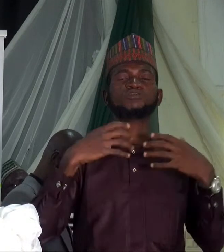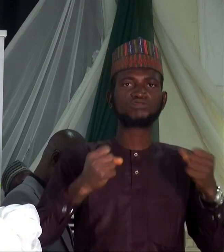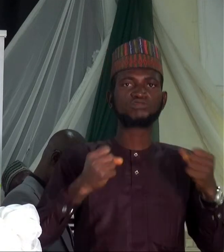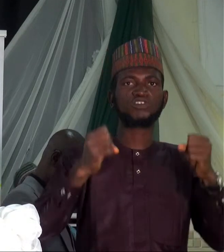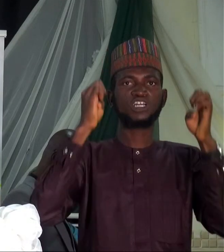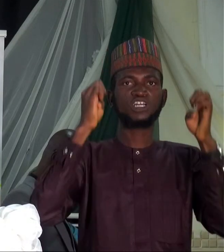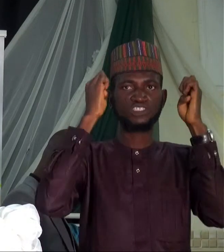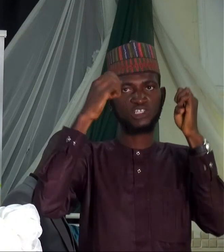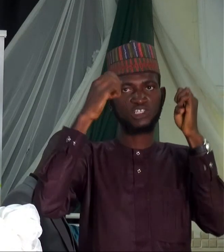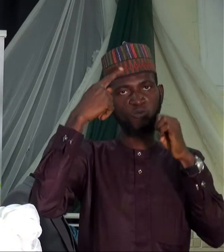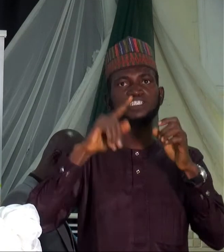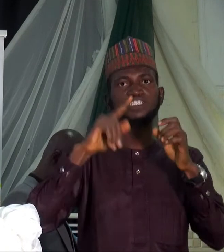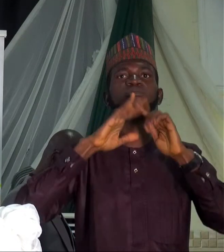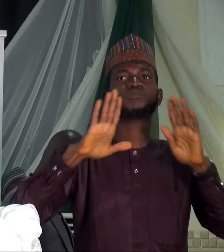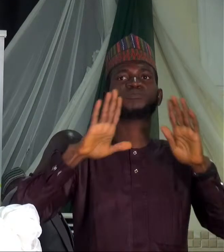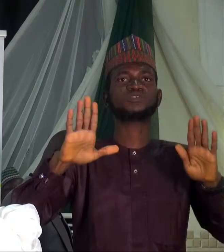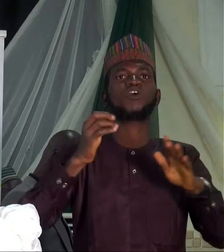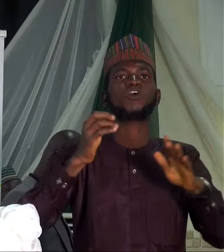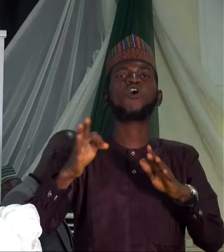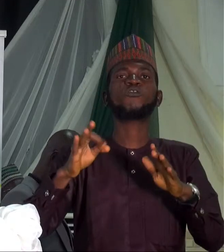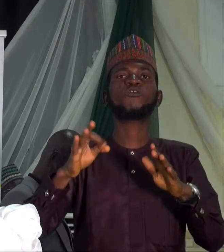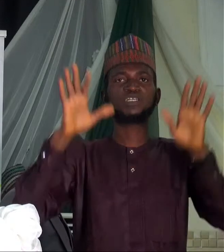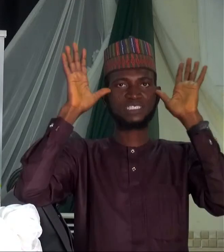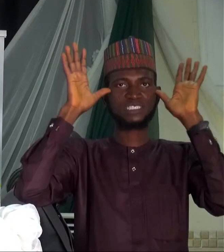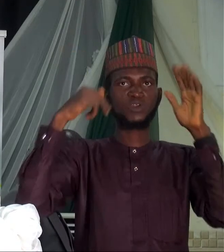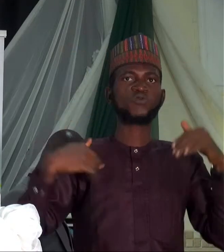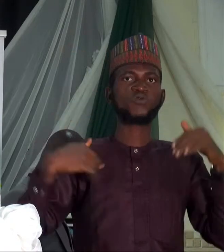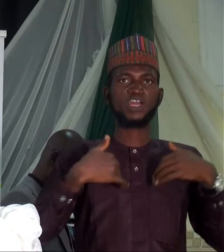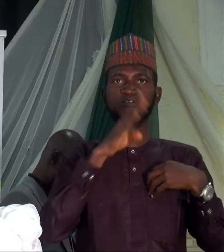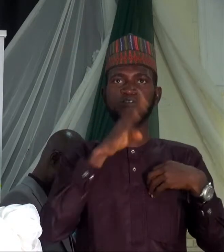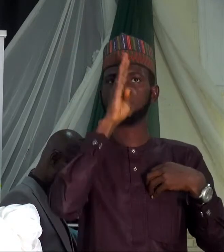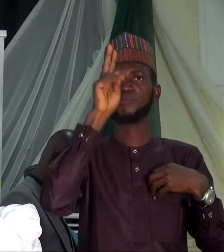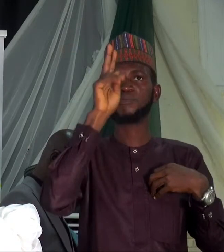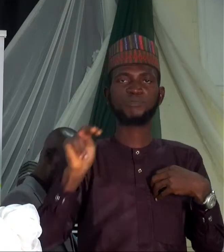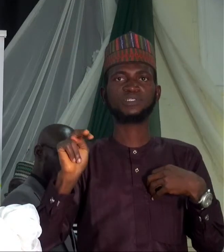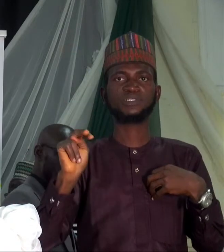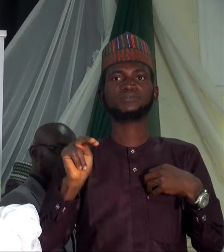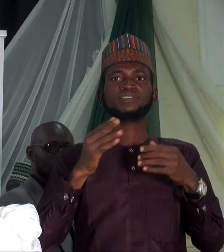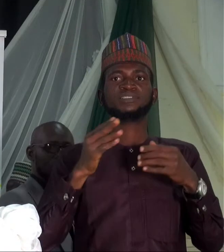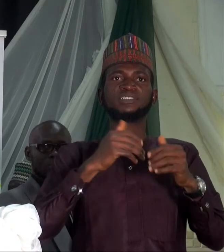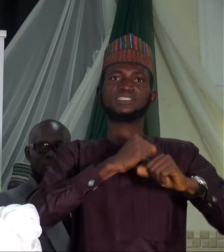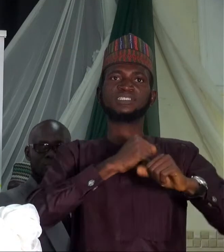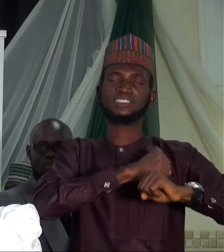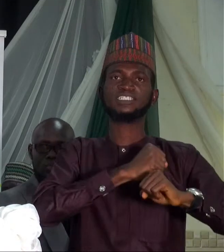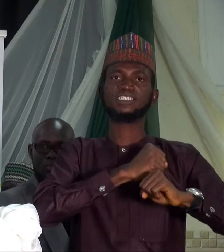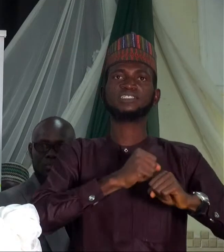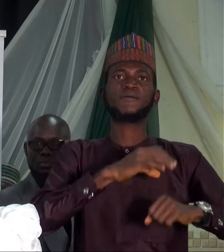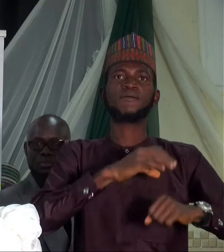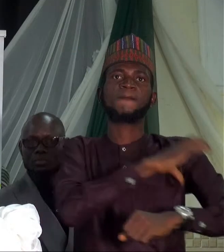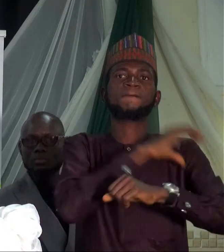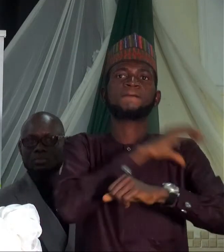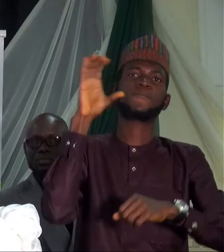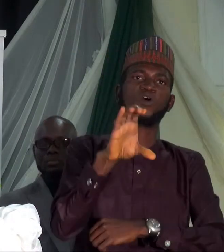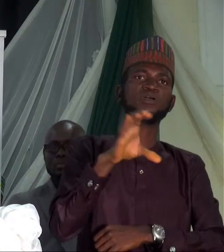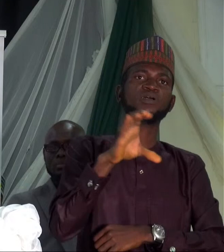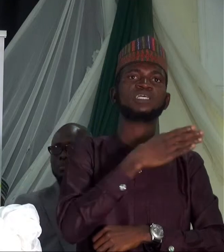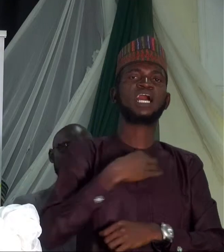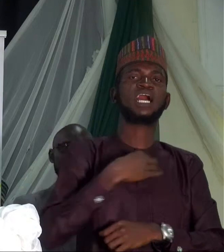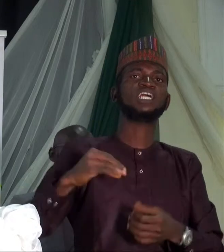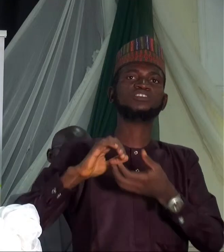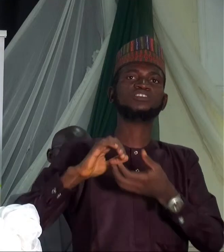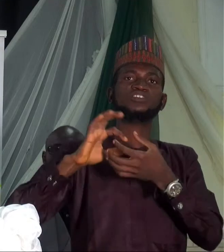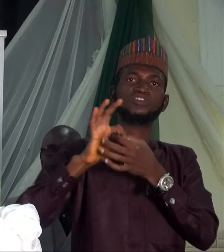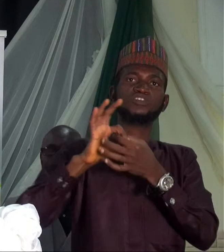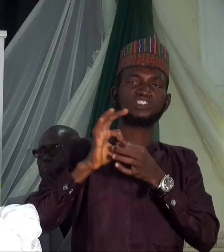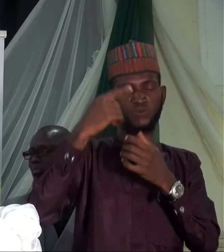of Islam, we have been beckoned of guidance, empowerment, and unity for our